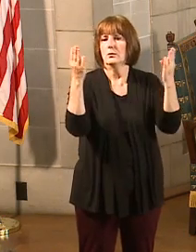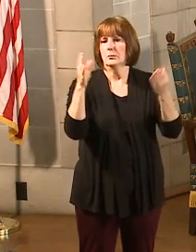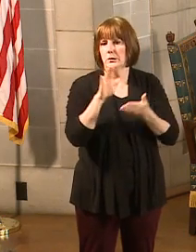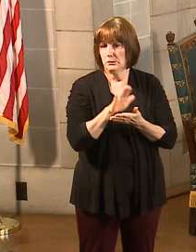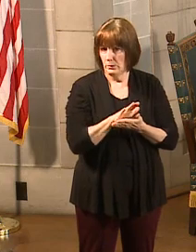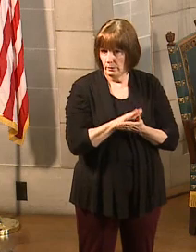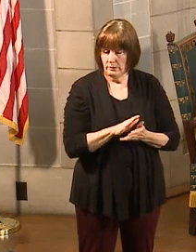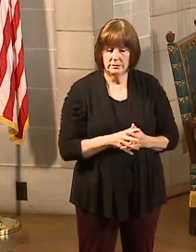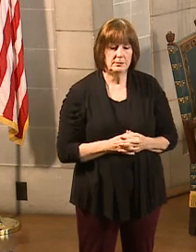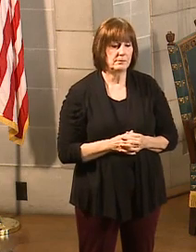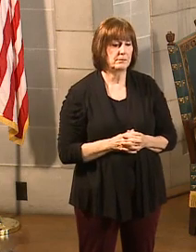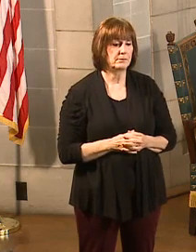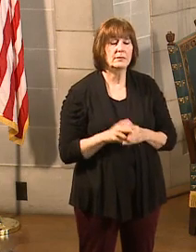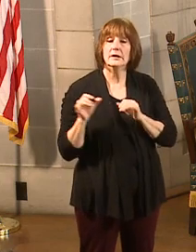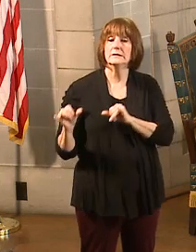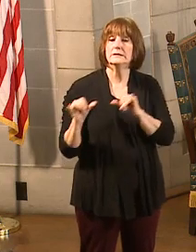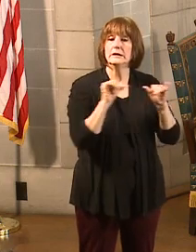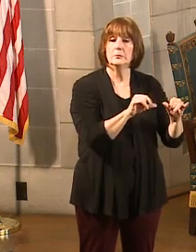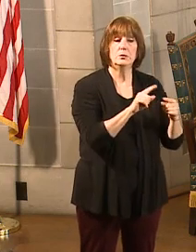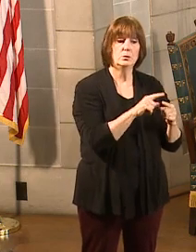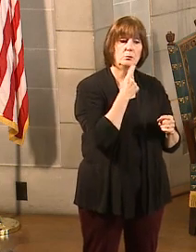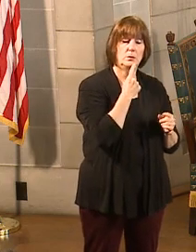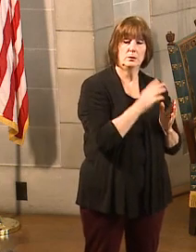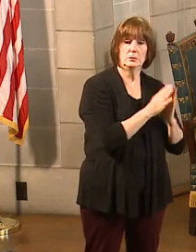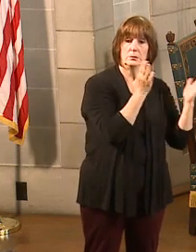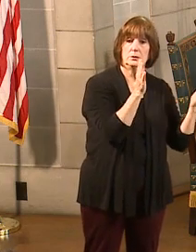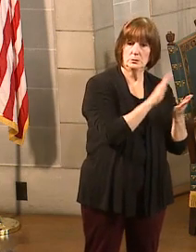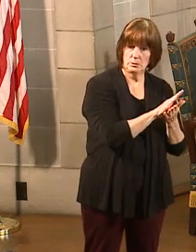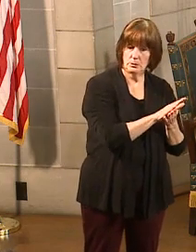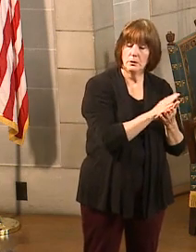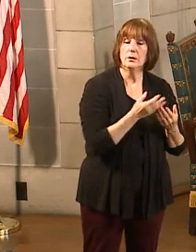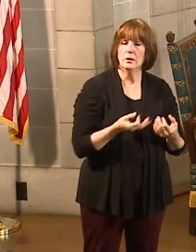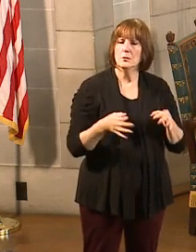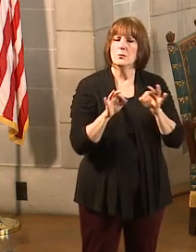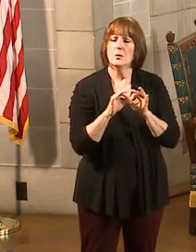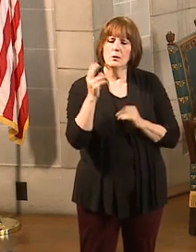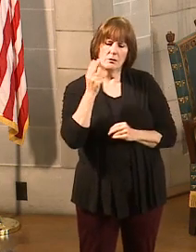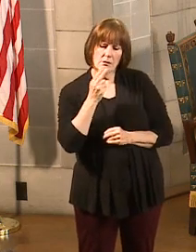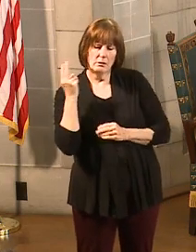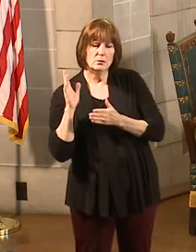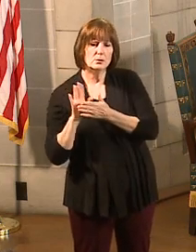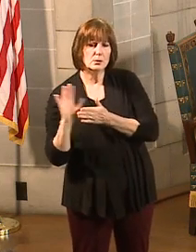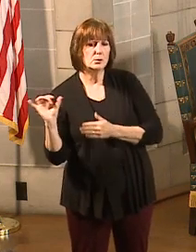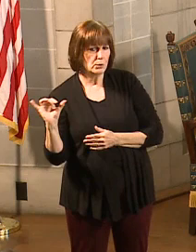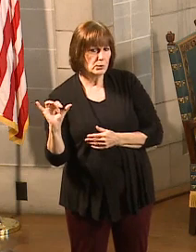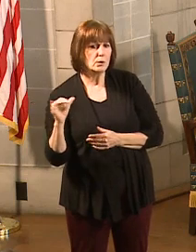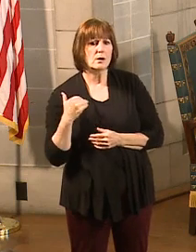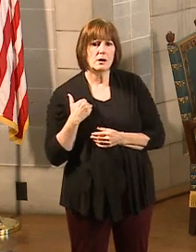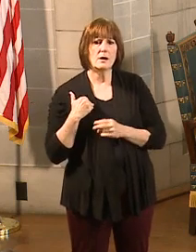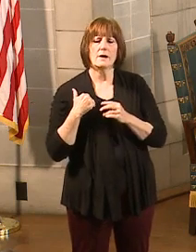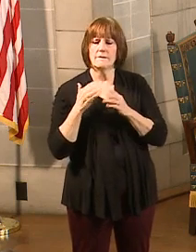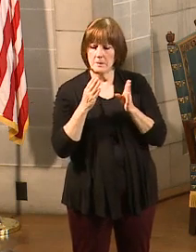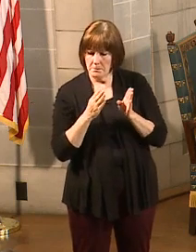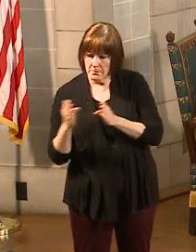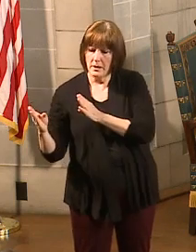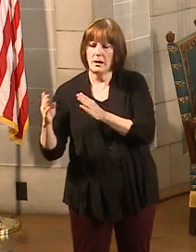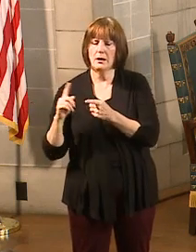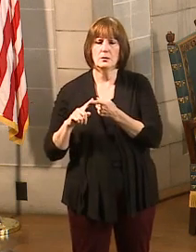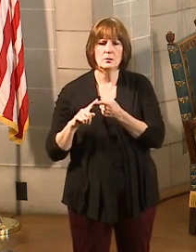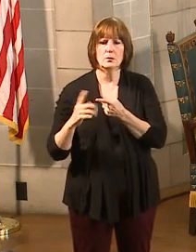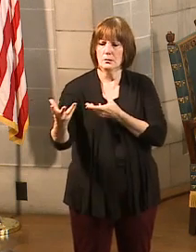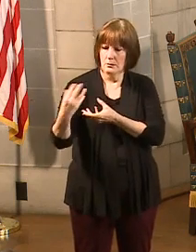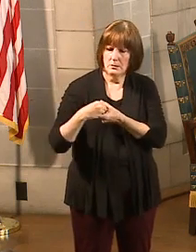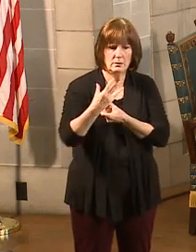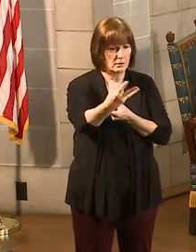effective. Similar to Nebraska's public schools, it is important for Nebraska's Catholic schools to have a uniform plan of engaging those local